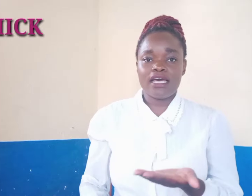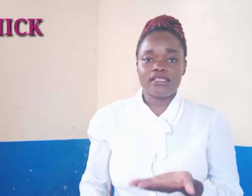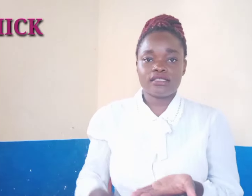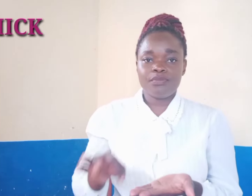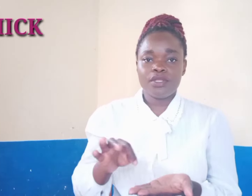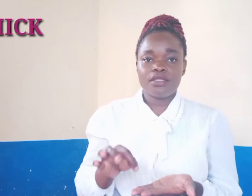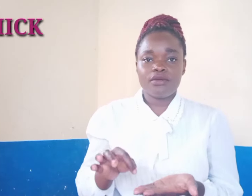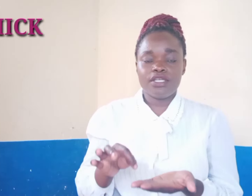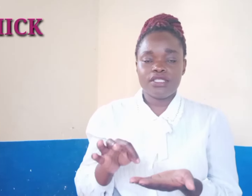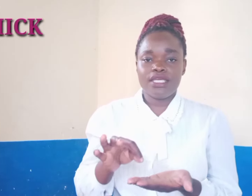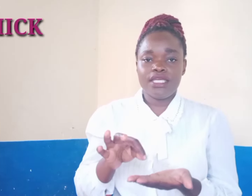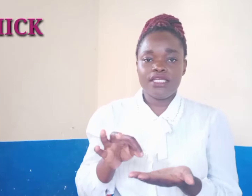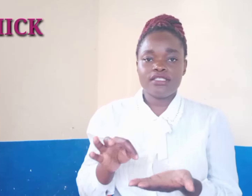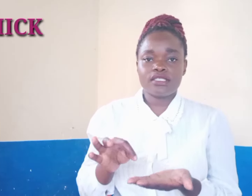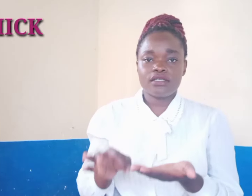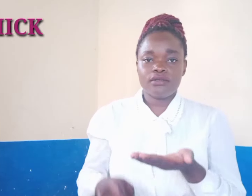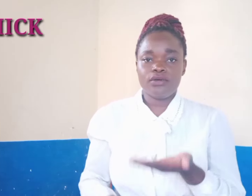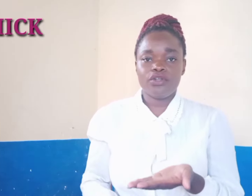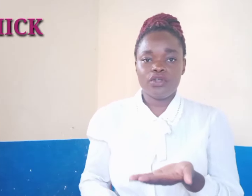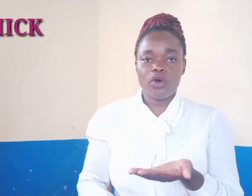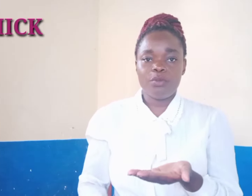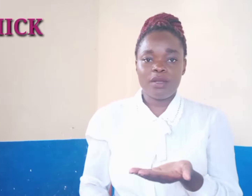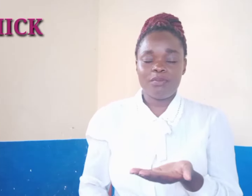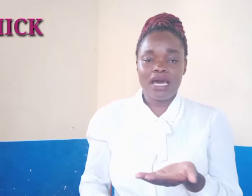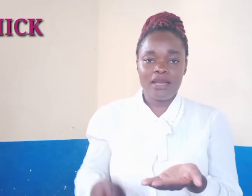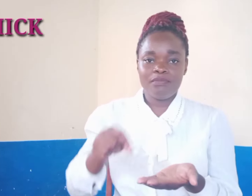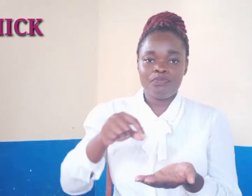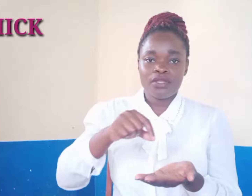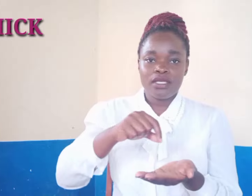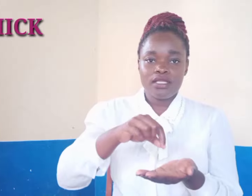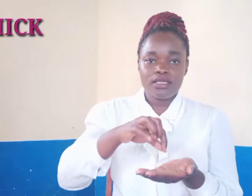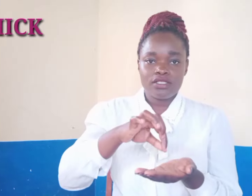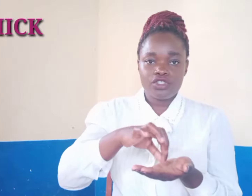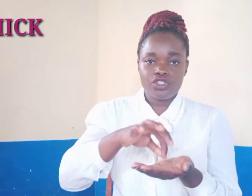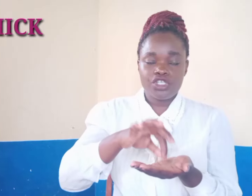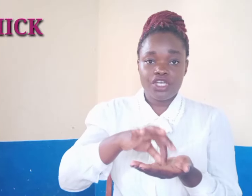as the way they eat on your open palm. Cheek.